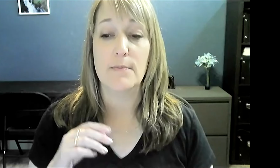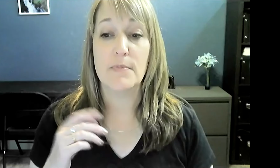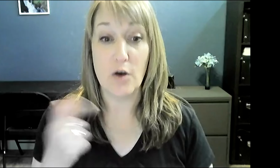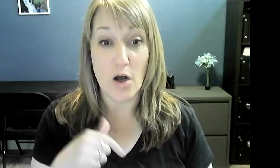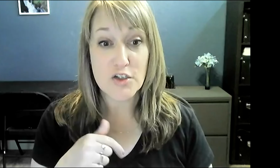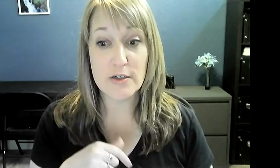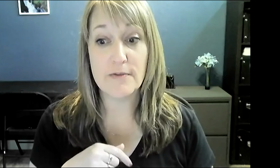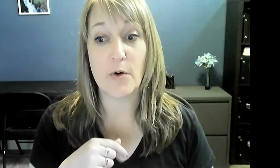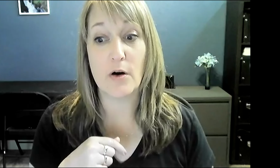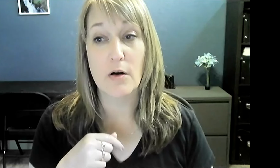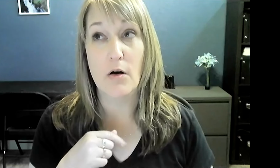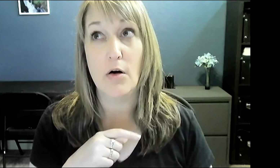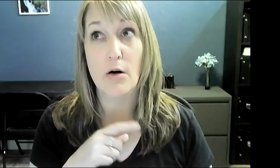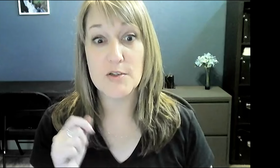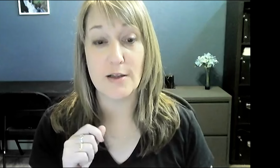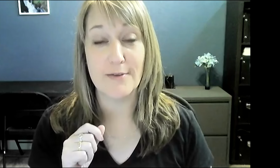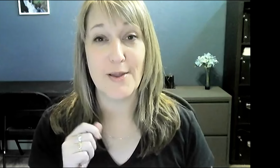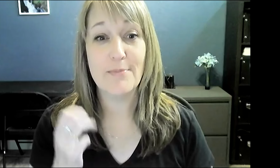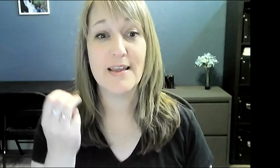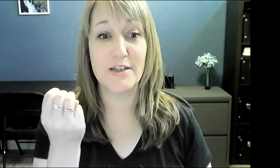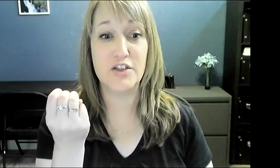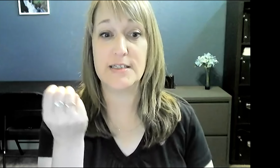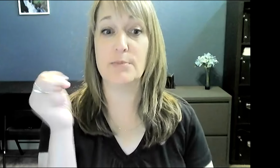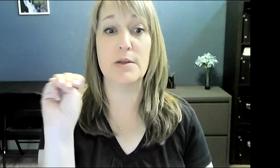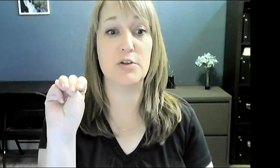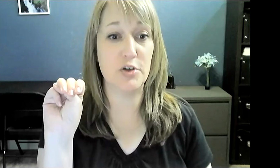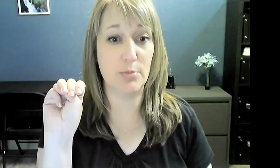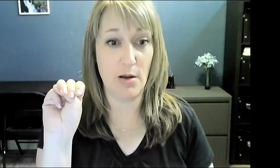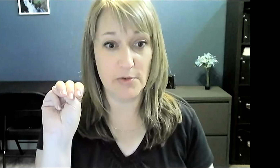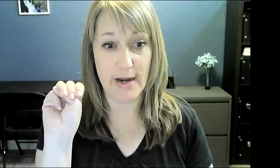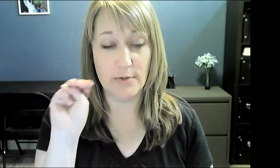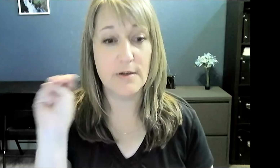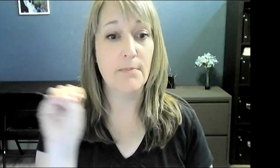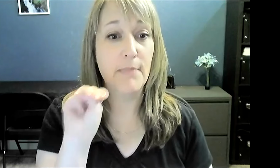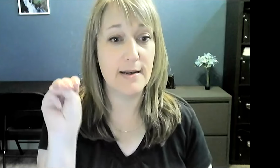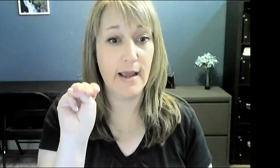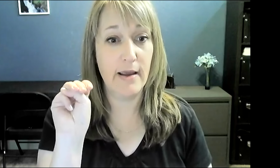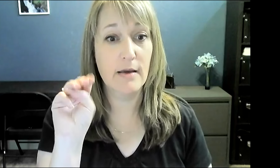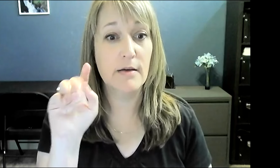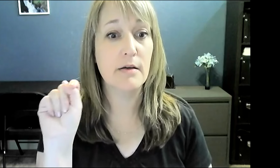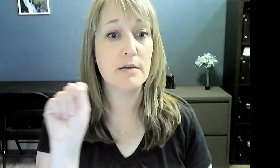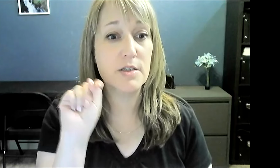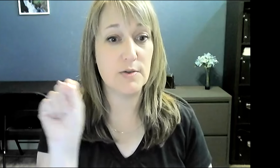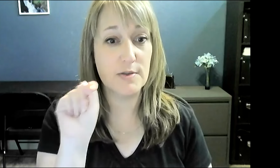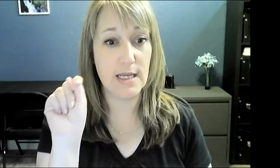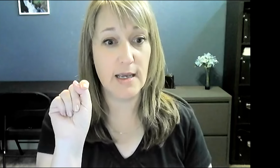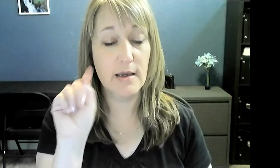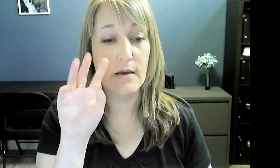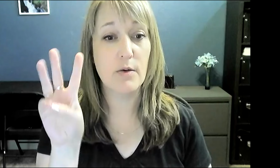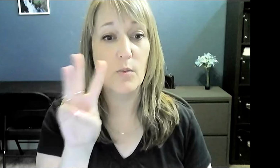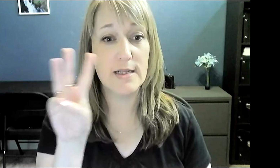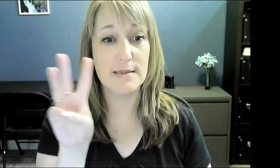the alternate for almost all of them is to simply turn your palm around. Monday, Tuesday,